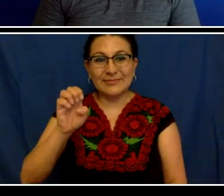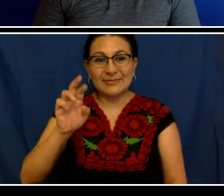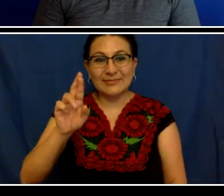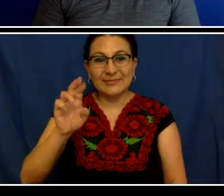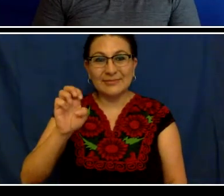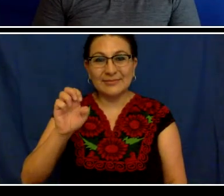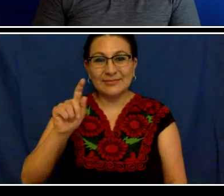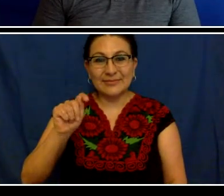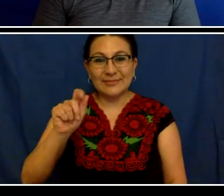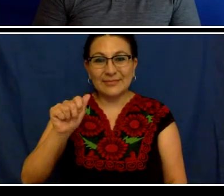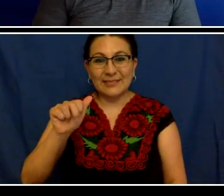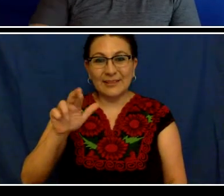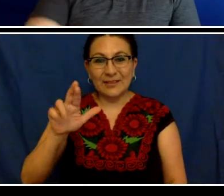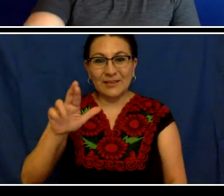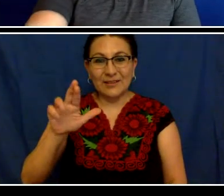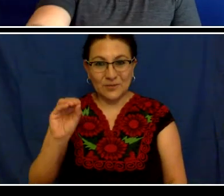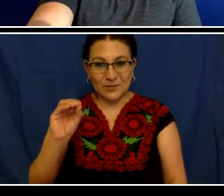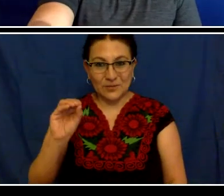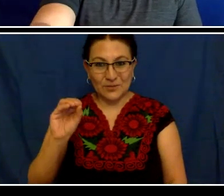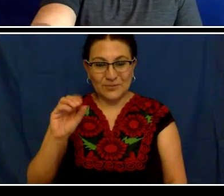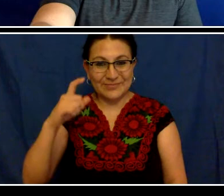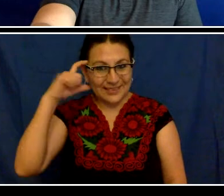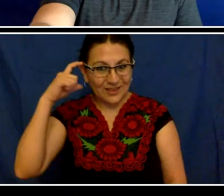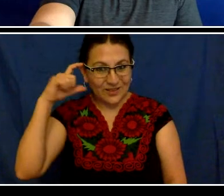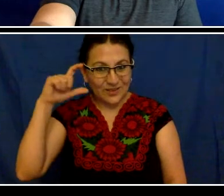Hi, I was born in